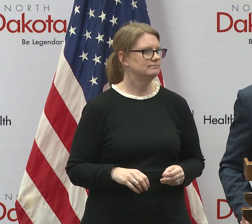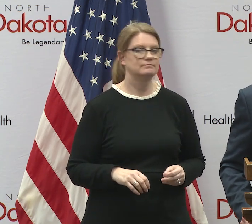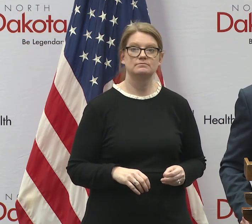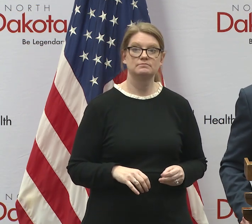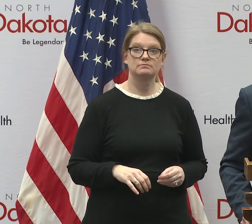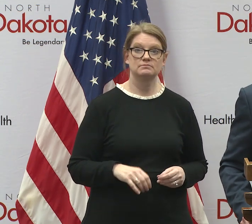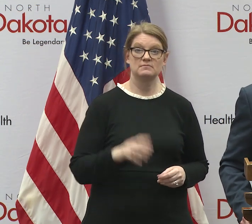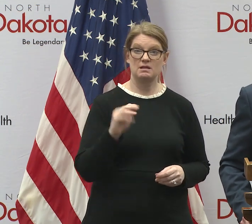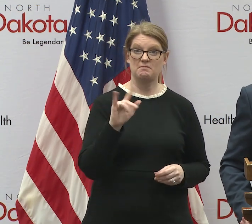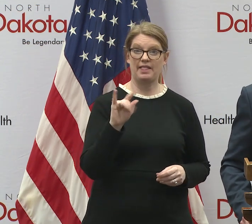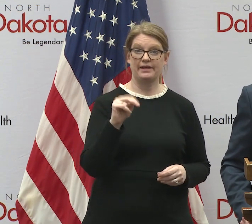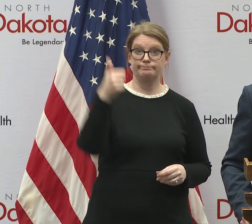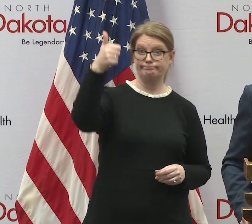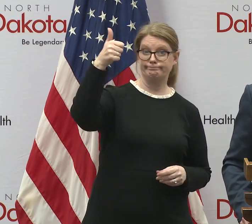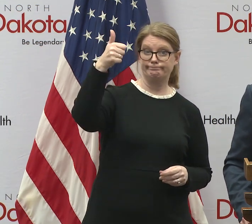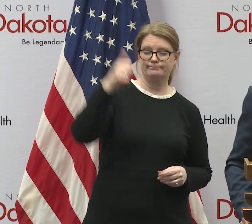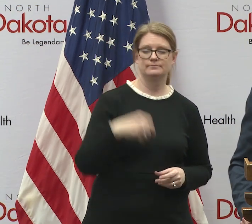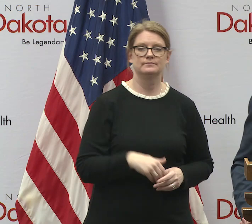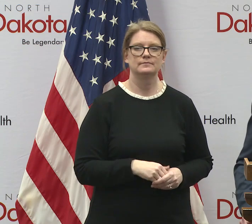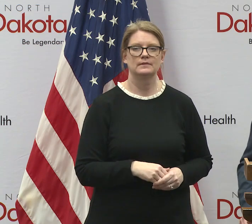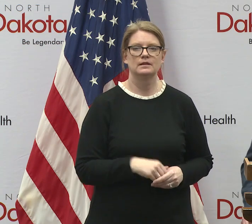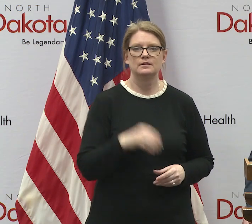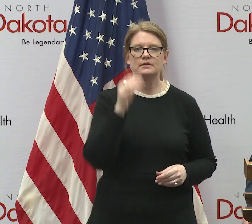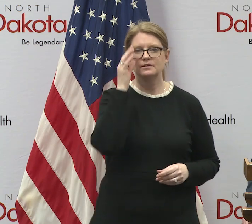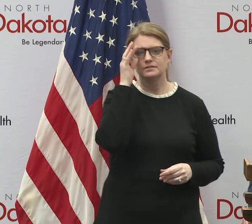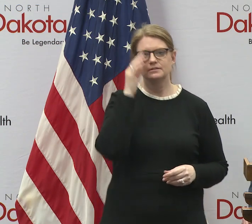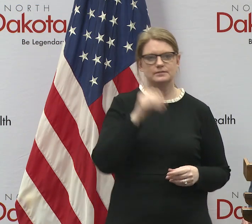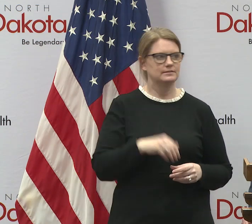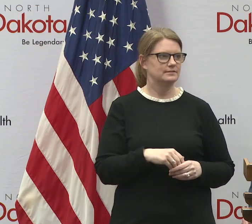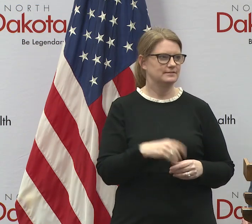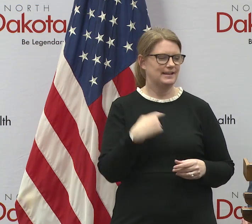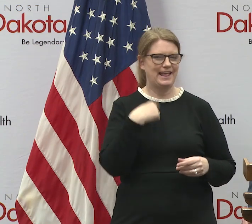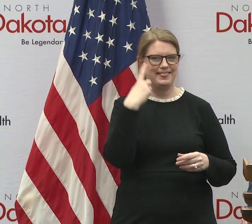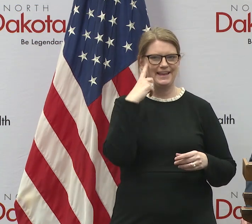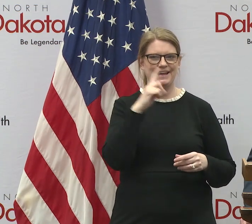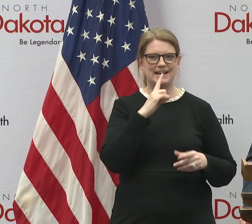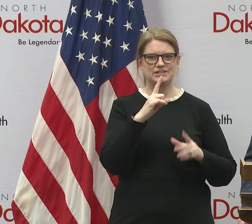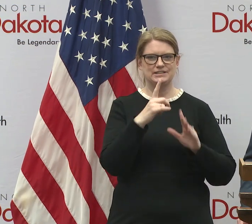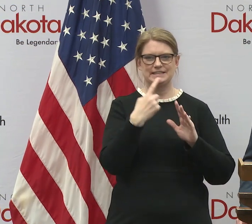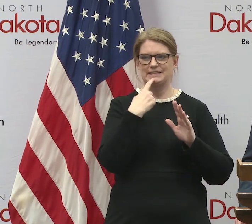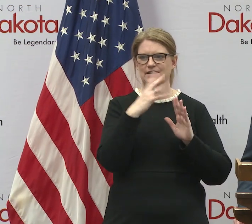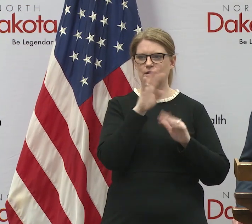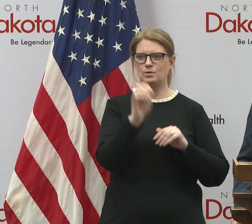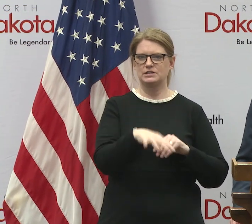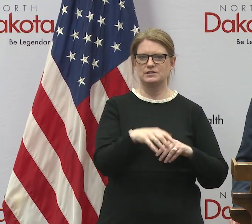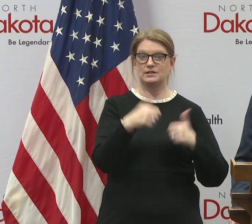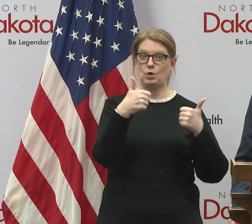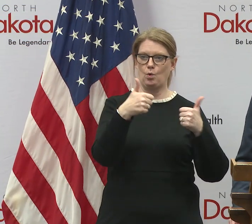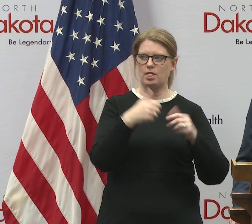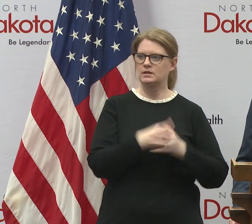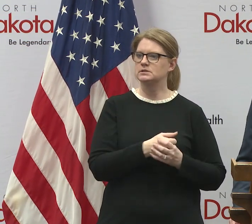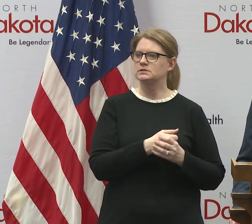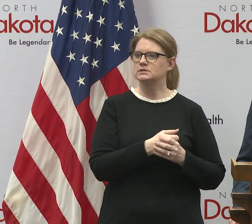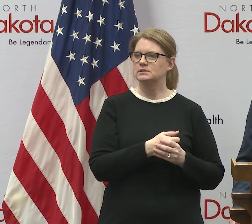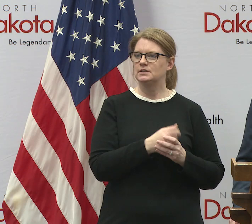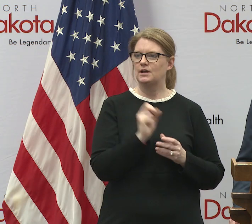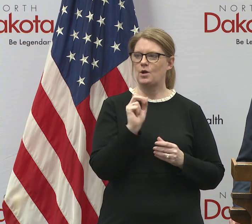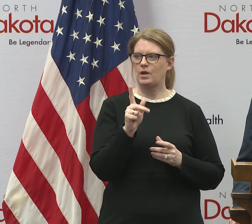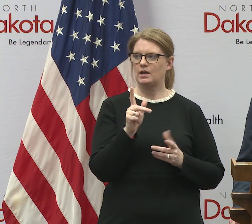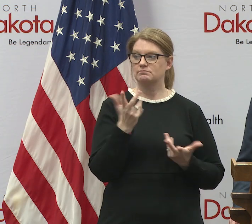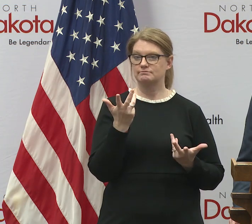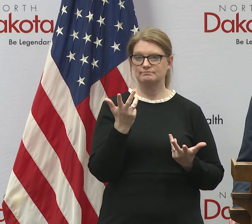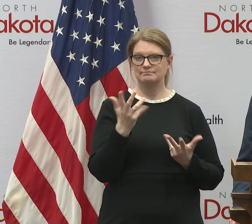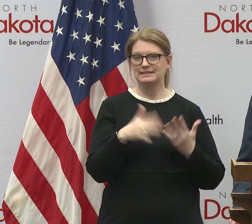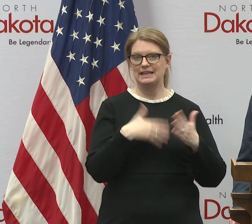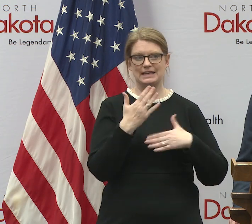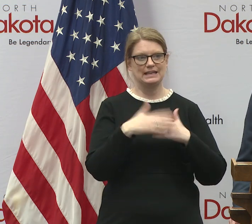I got a thumbs up on that answer. That was a good one. I didn't, and I think I actually repeated the question, so that was cool. Okay,